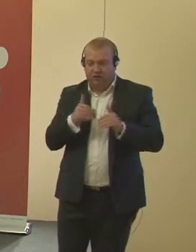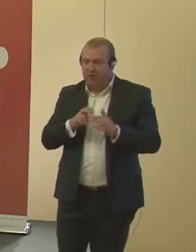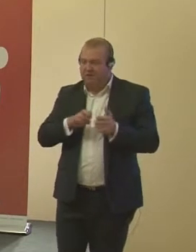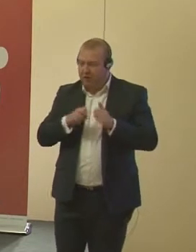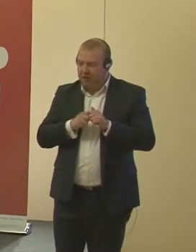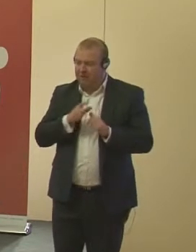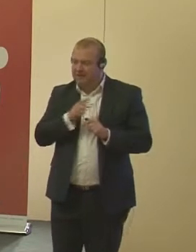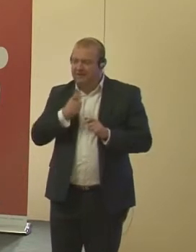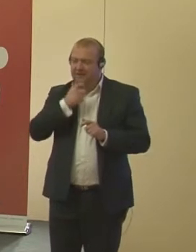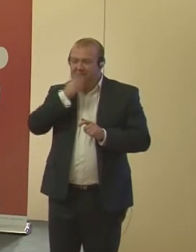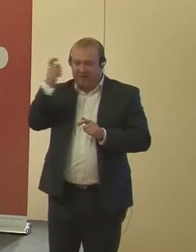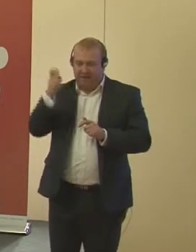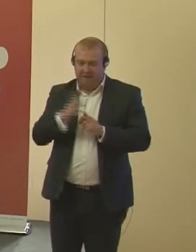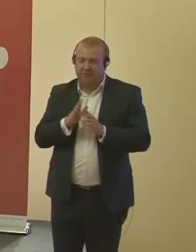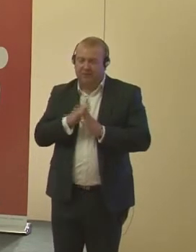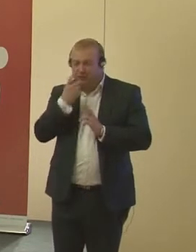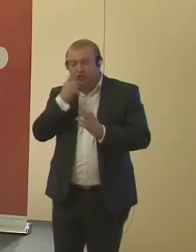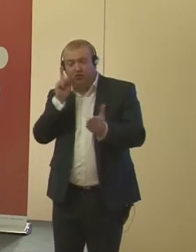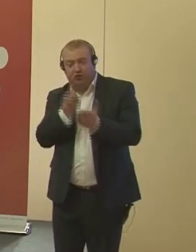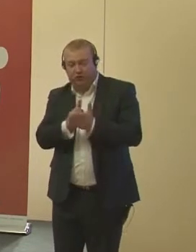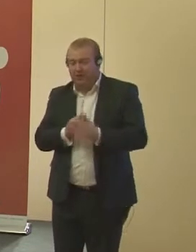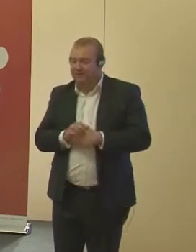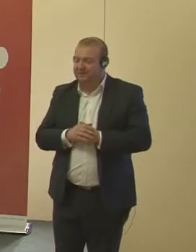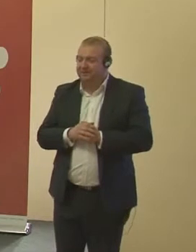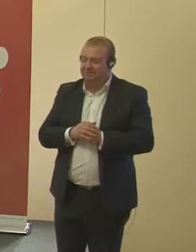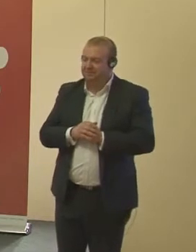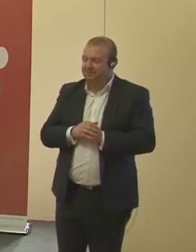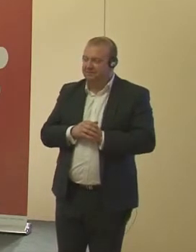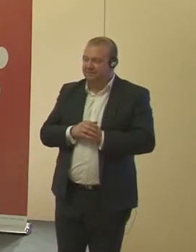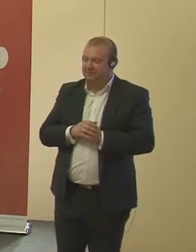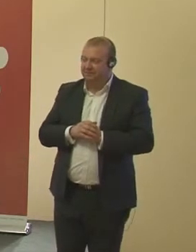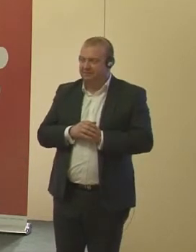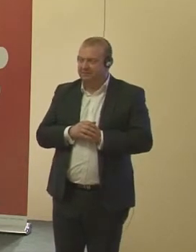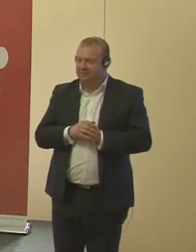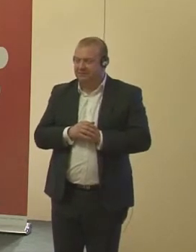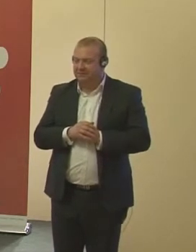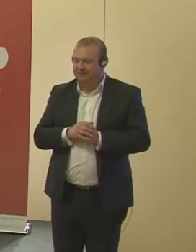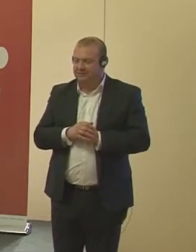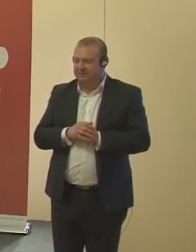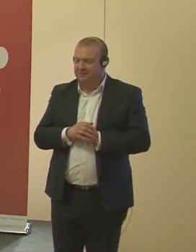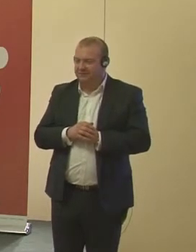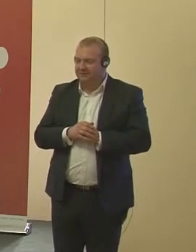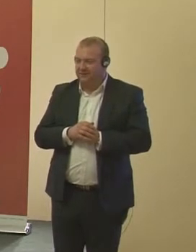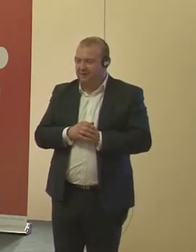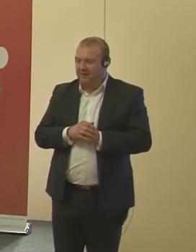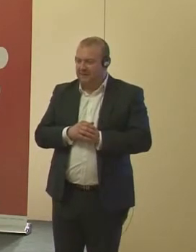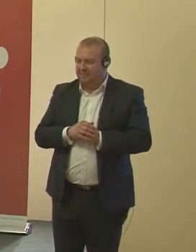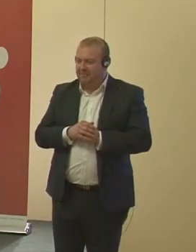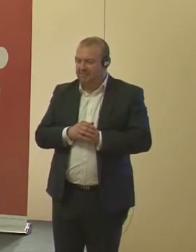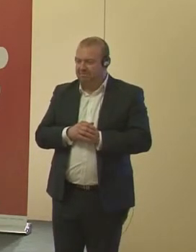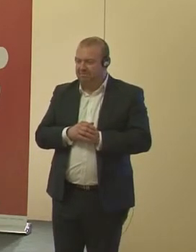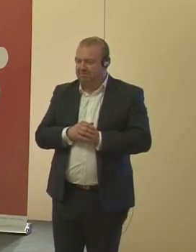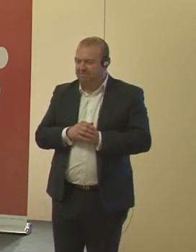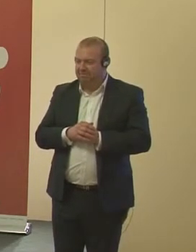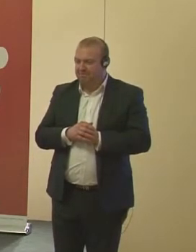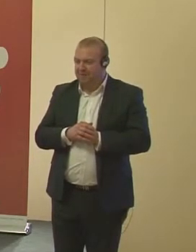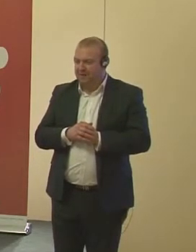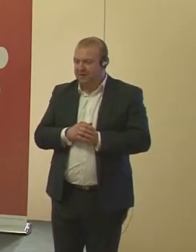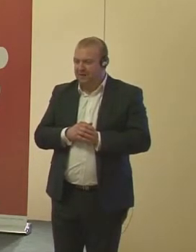show a video, depending on if the technology wants to be supportive. But talking of support, in Sweden for